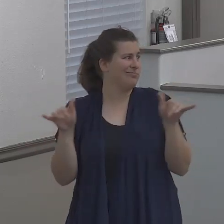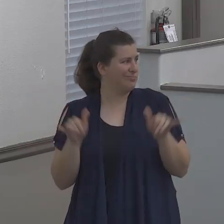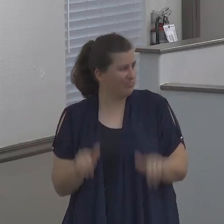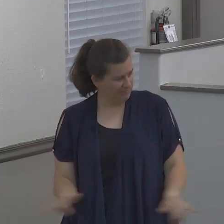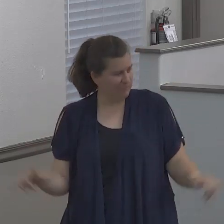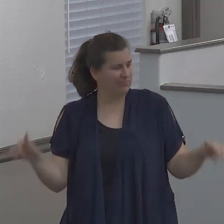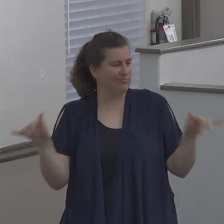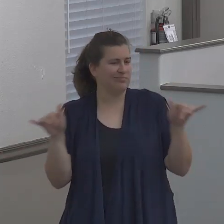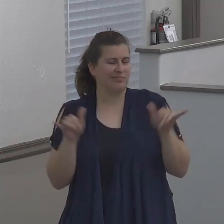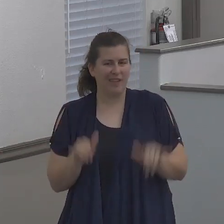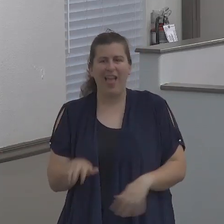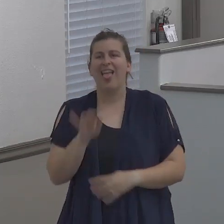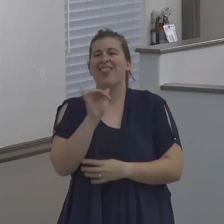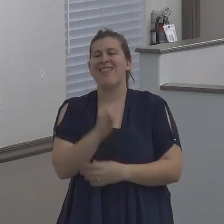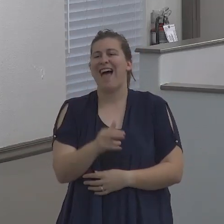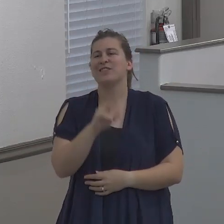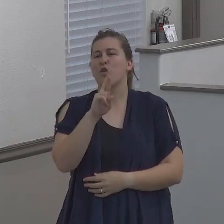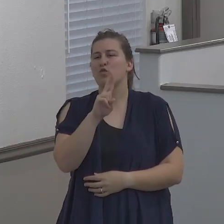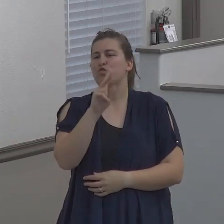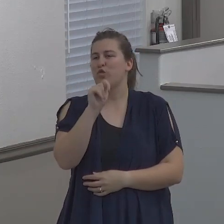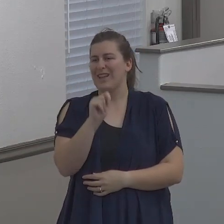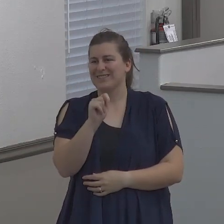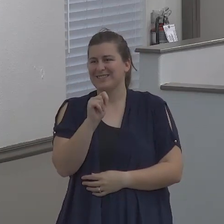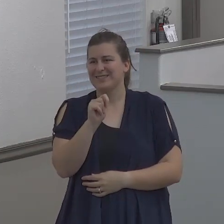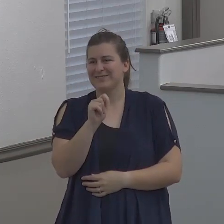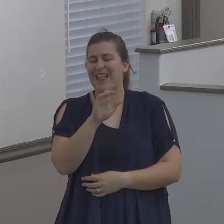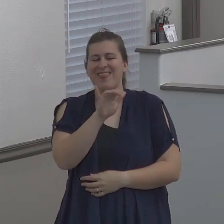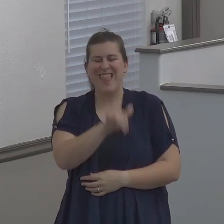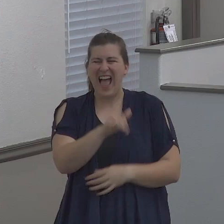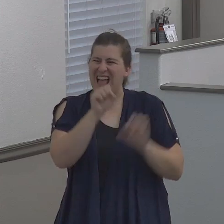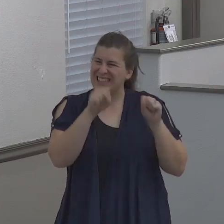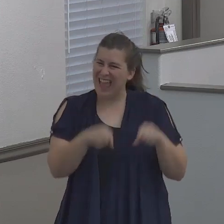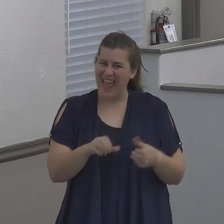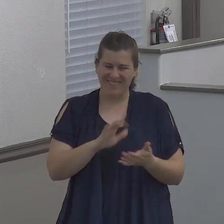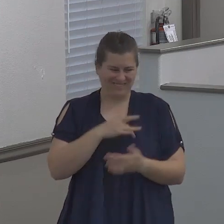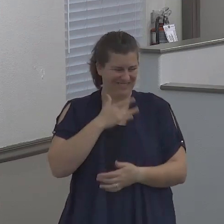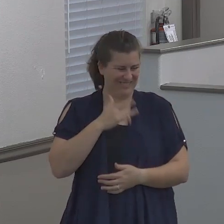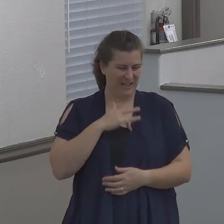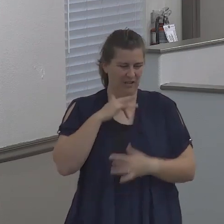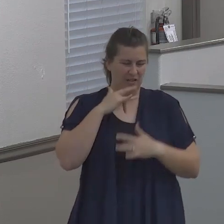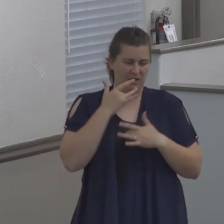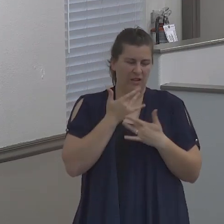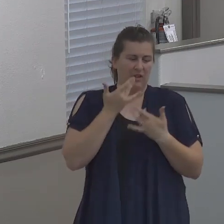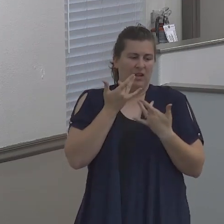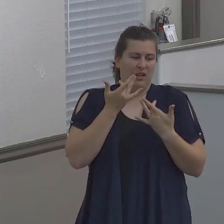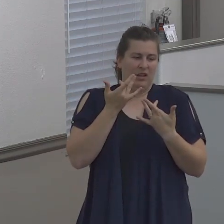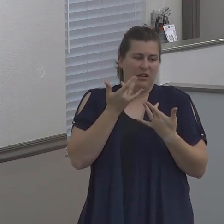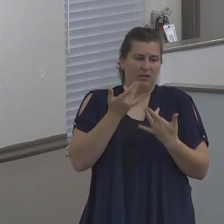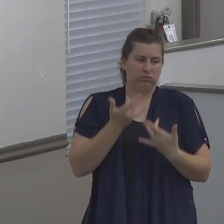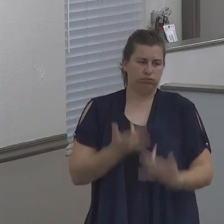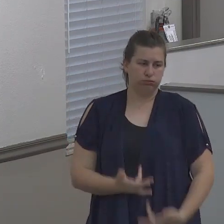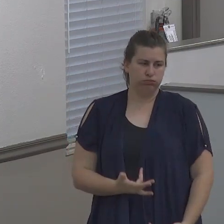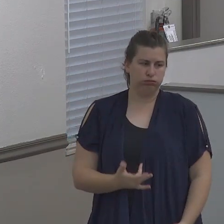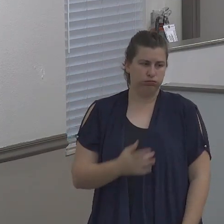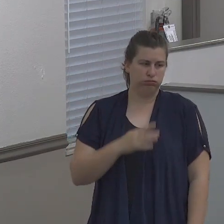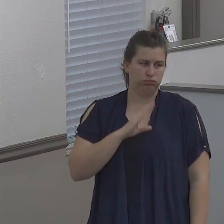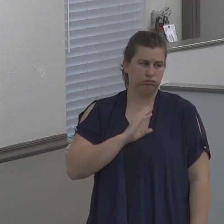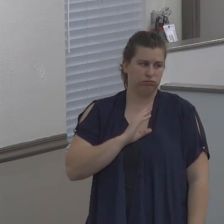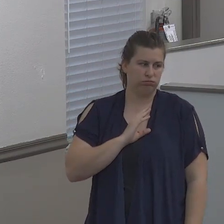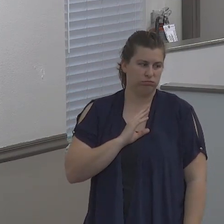to be changing. And you know, that's called a rut. And sometimes ruts can be so